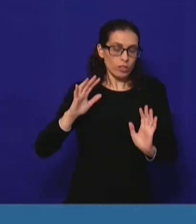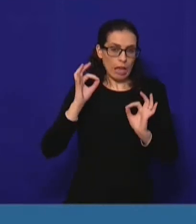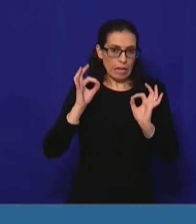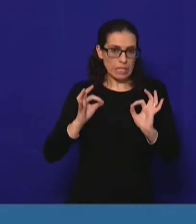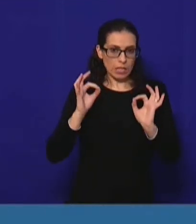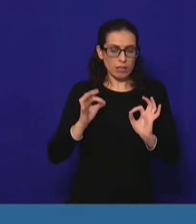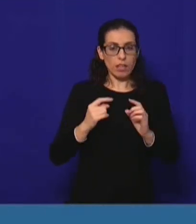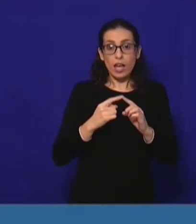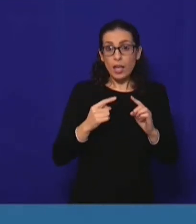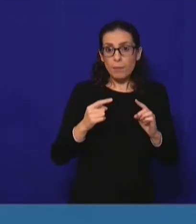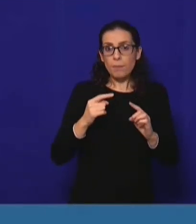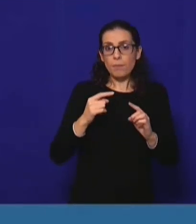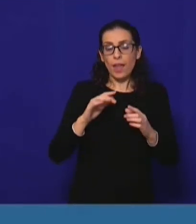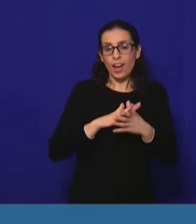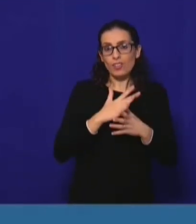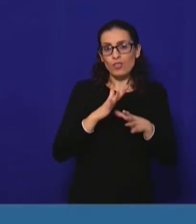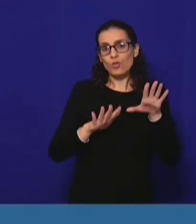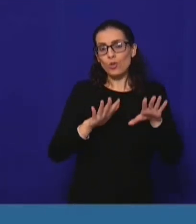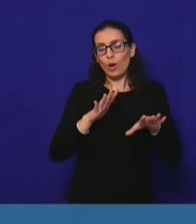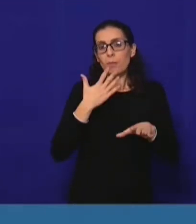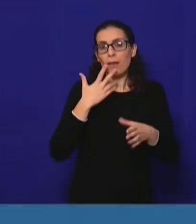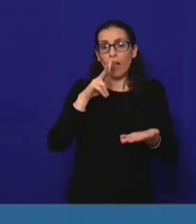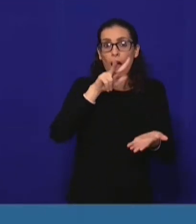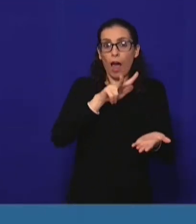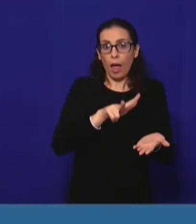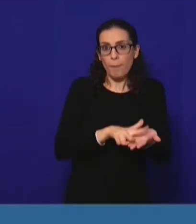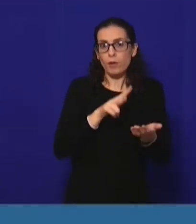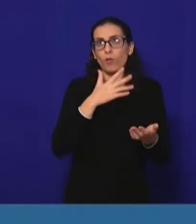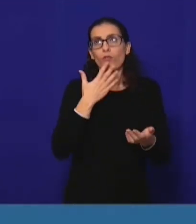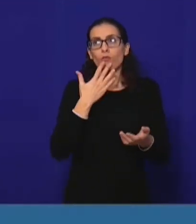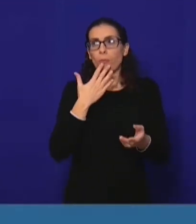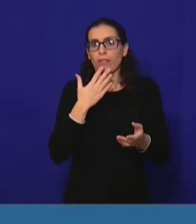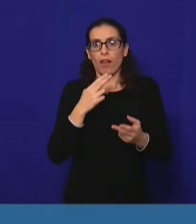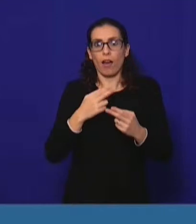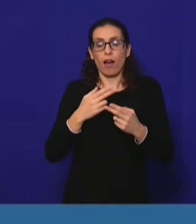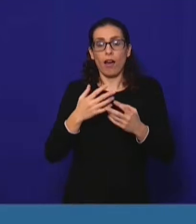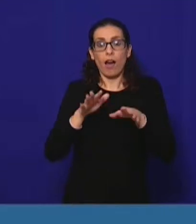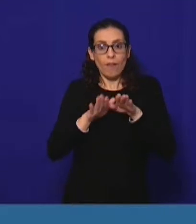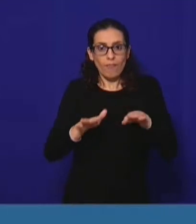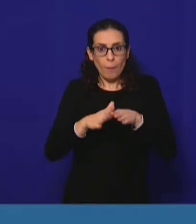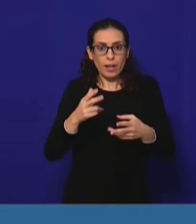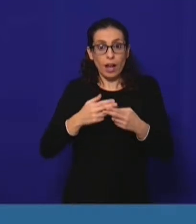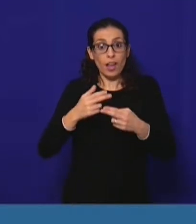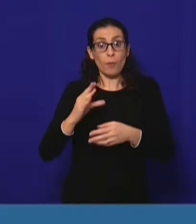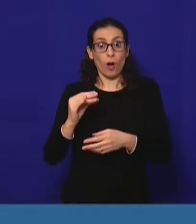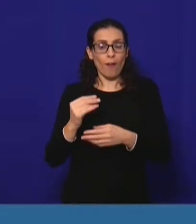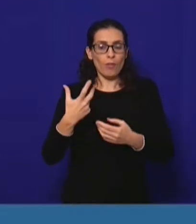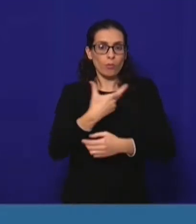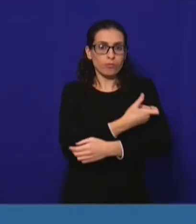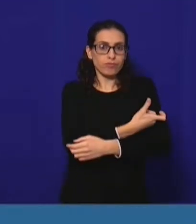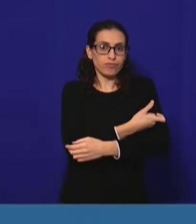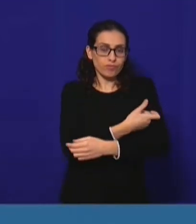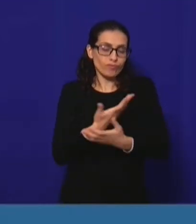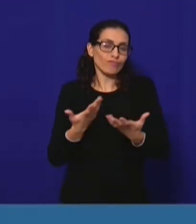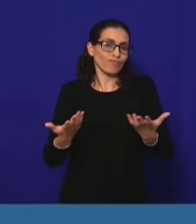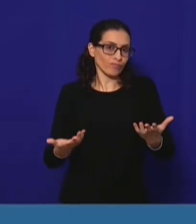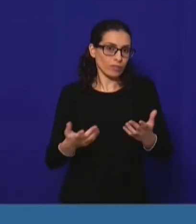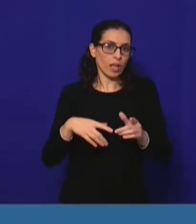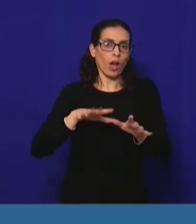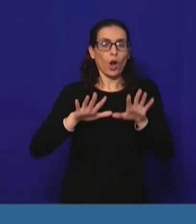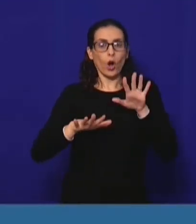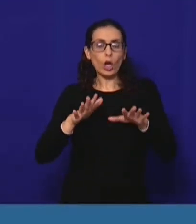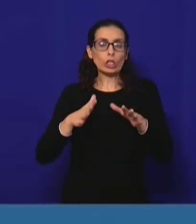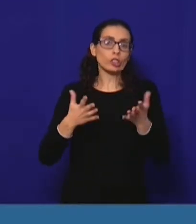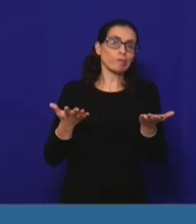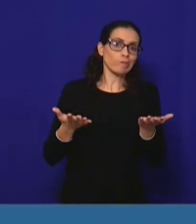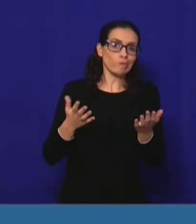hemm lill-liċenzjar ta' dawn il-vaccines. Ġifi dawn jiddependi ħafna minnhom. U allura aħna għalhekk imxejna bil-lista ta' prioritizzazzjoni fejn huma